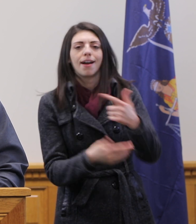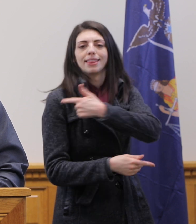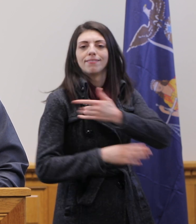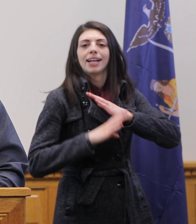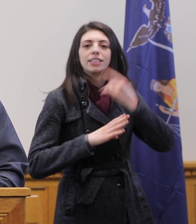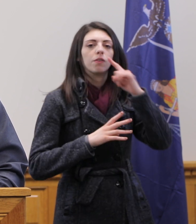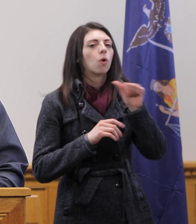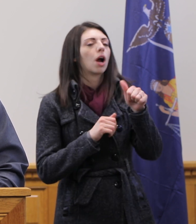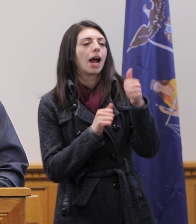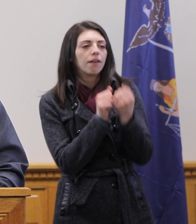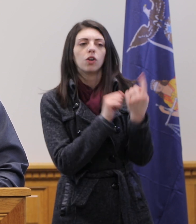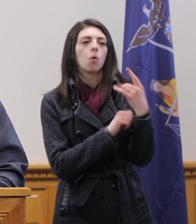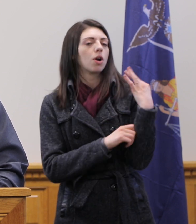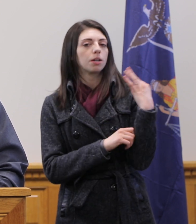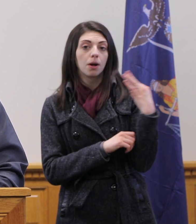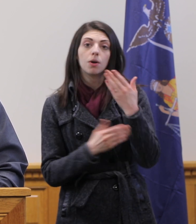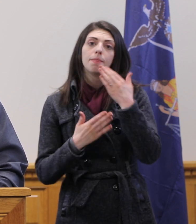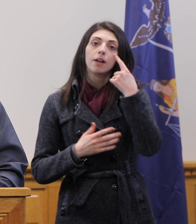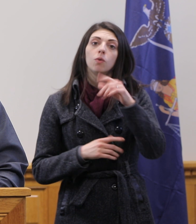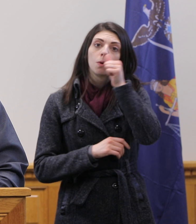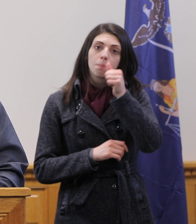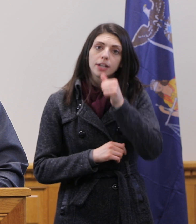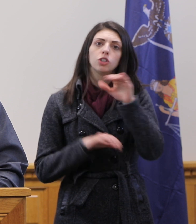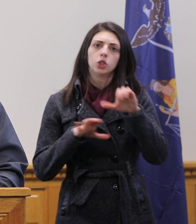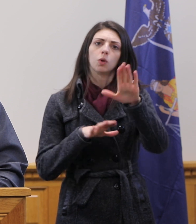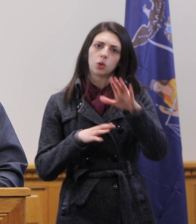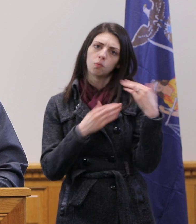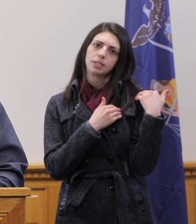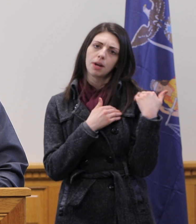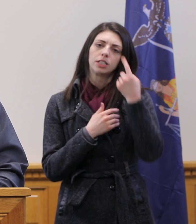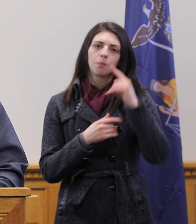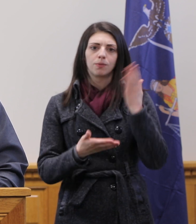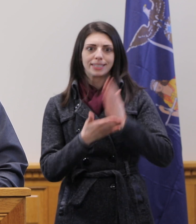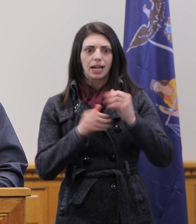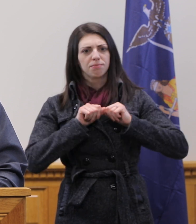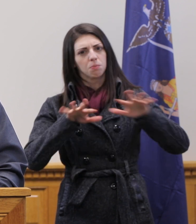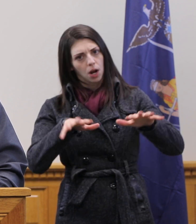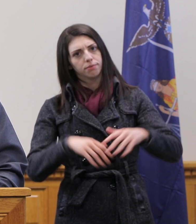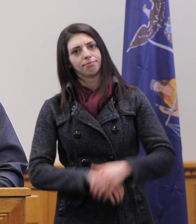possible. Thank you for your patience and for doing your part to prevent the spread of COVID-19.